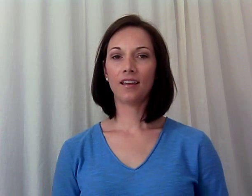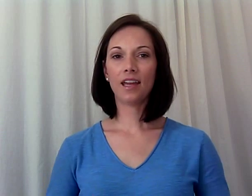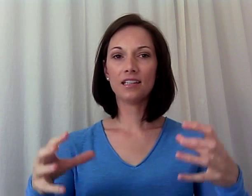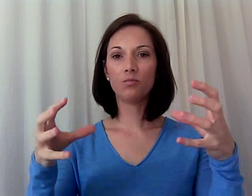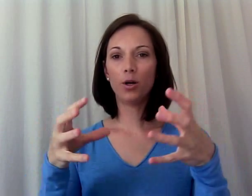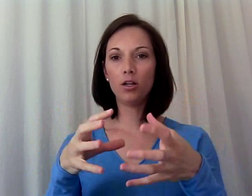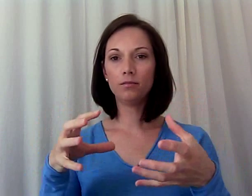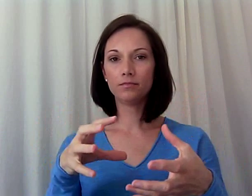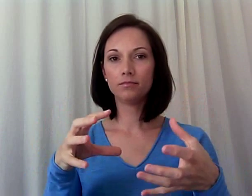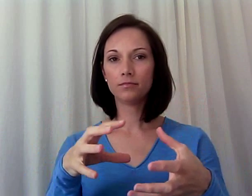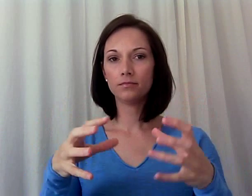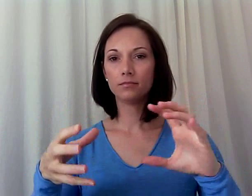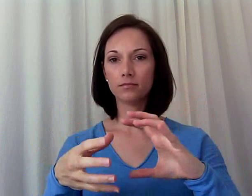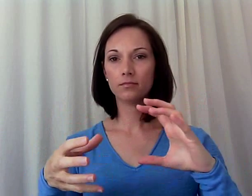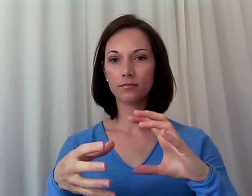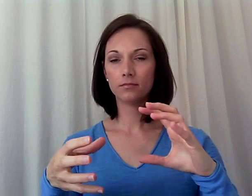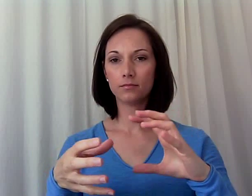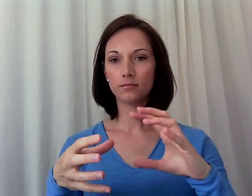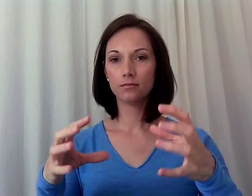Again, it's ball,